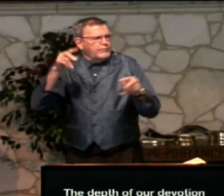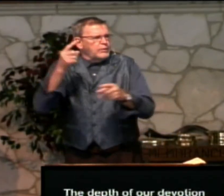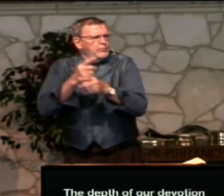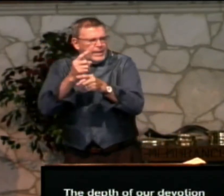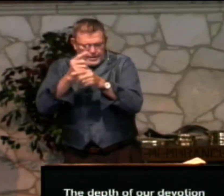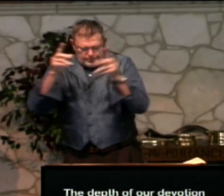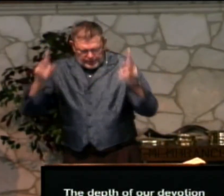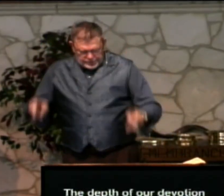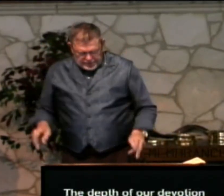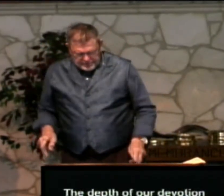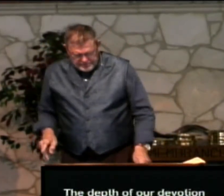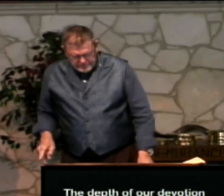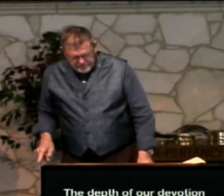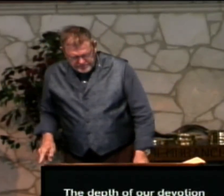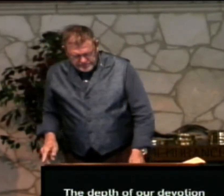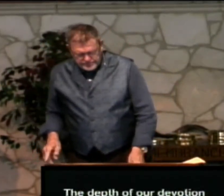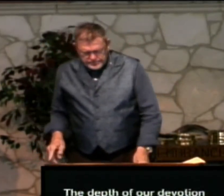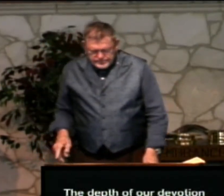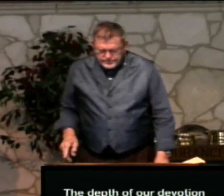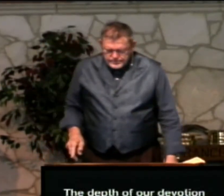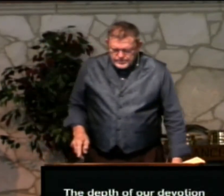He's looking for the regular person